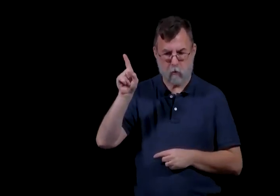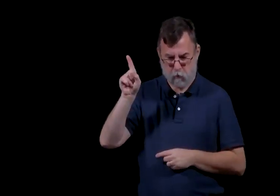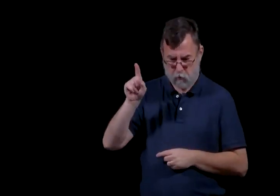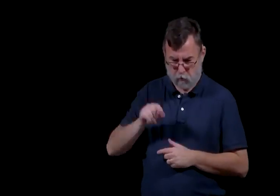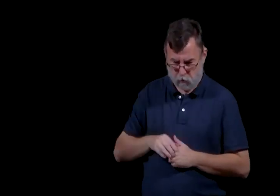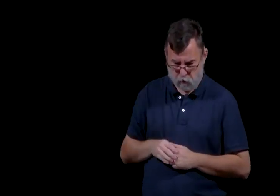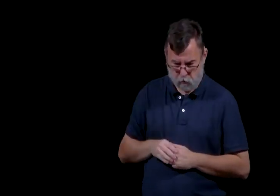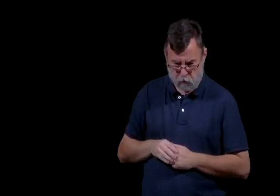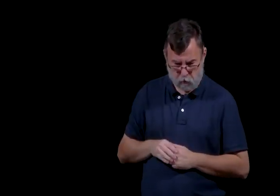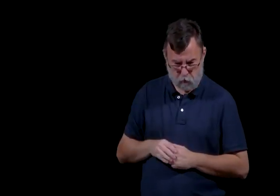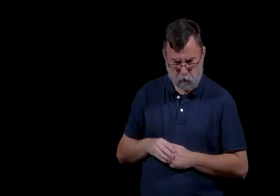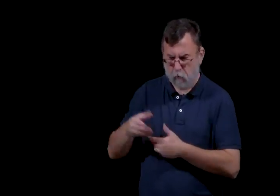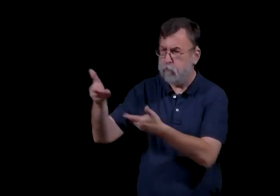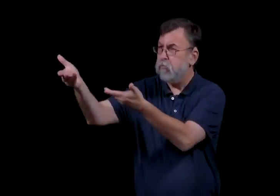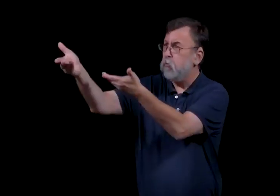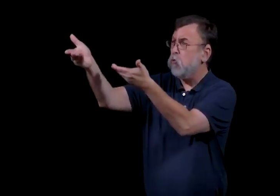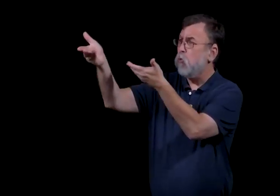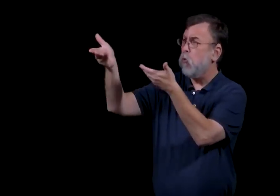the Word of God.